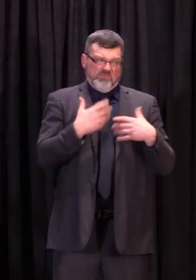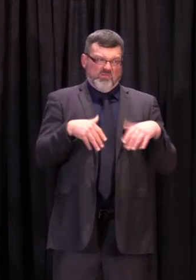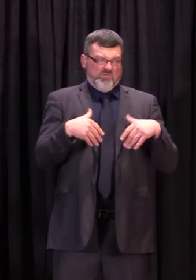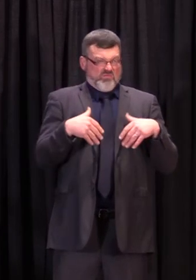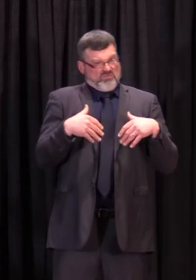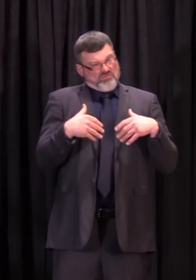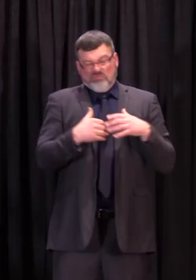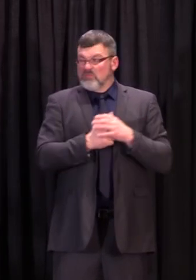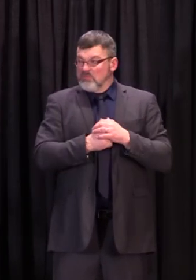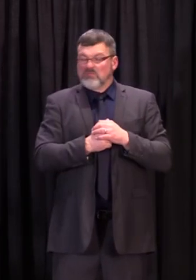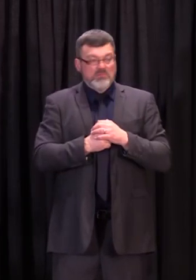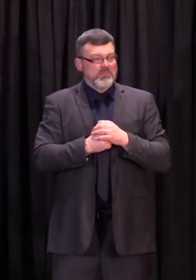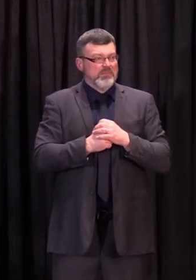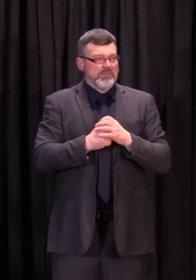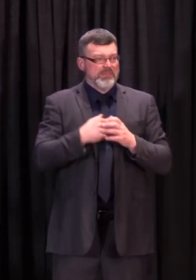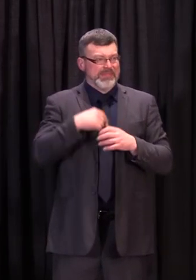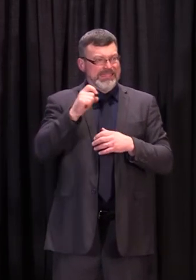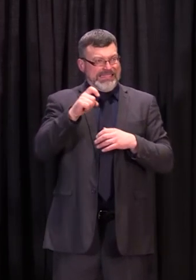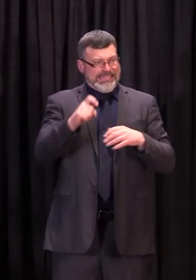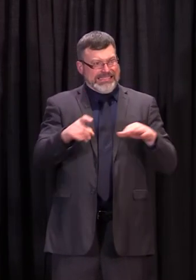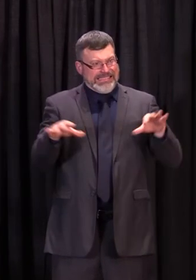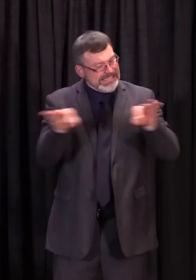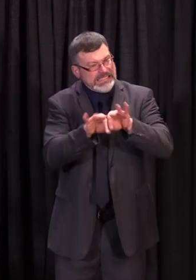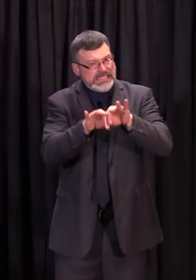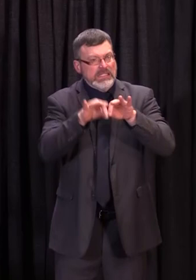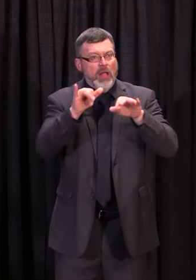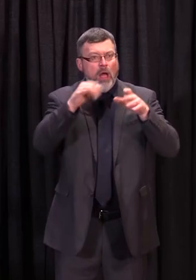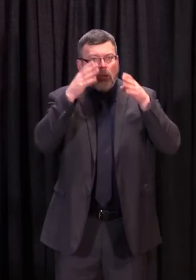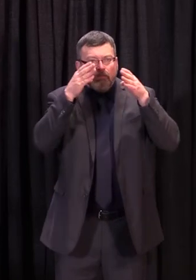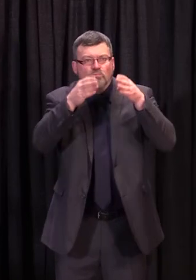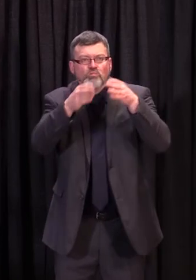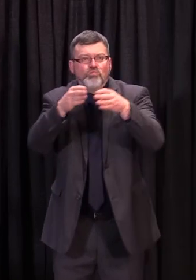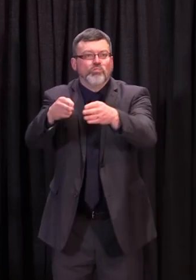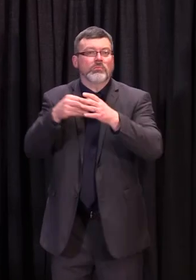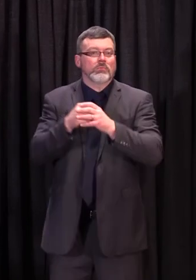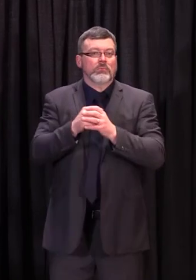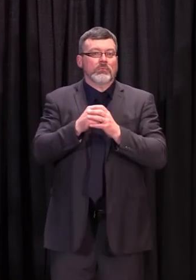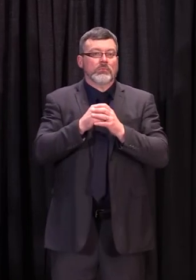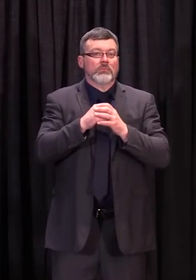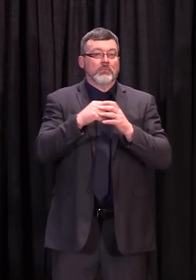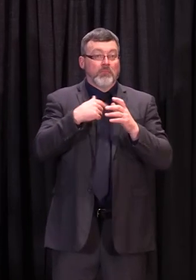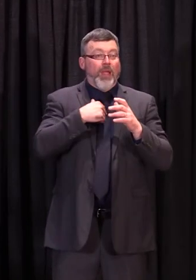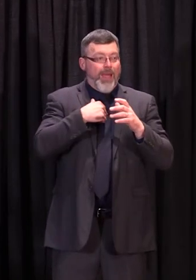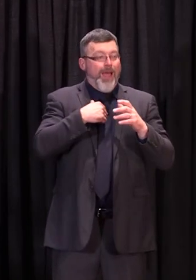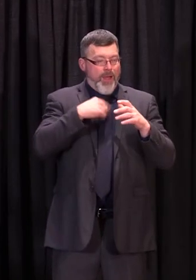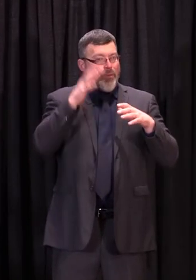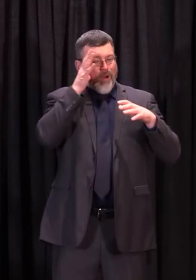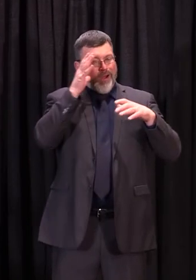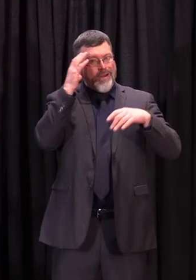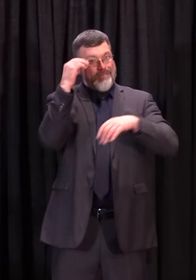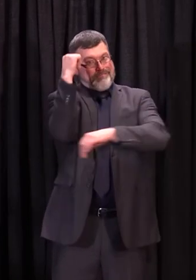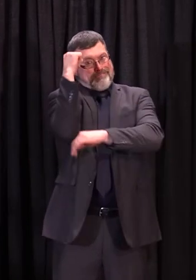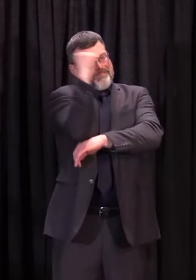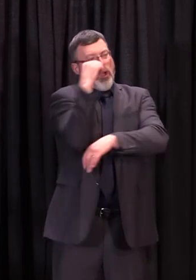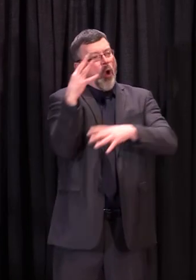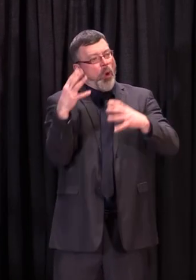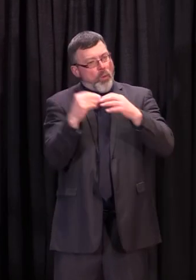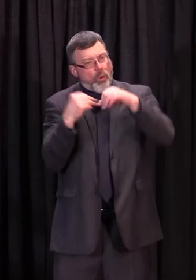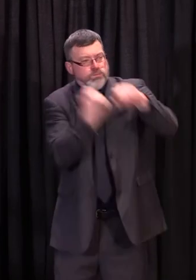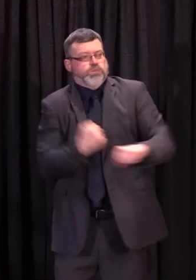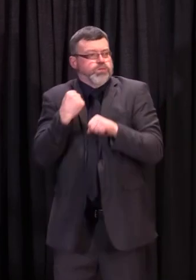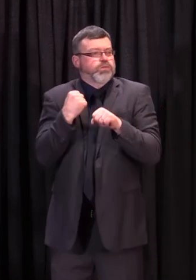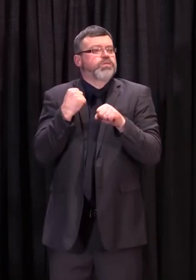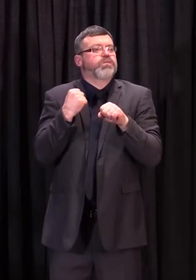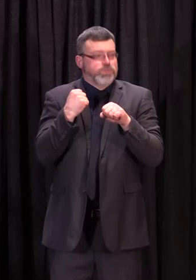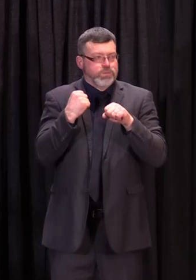If we stay focused, we'll strengthen our fiscal foundation so our economy grows in every county, leaving